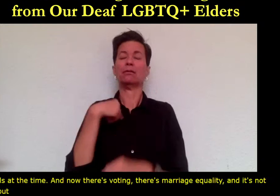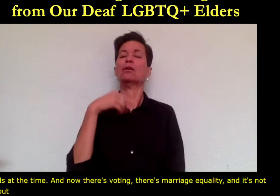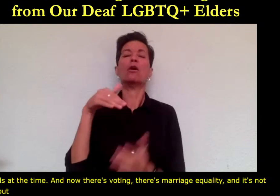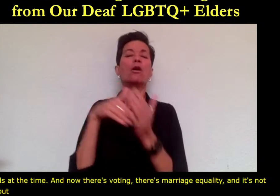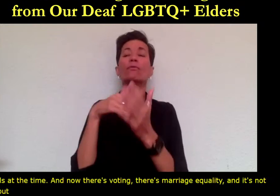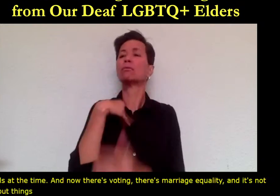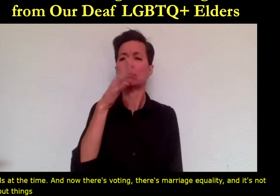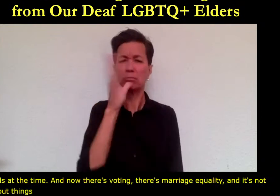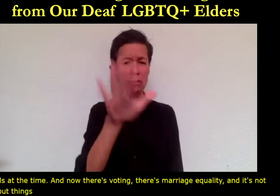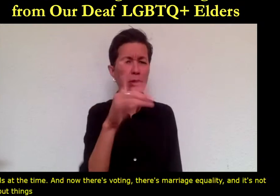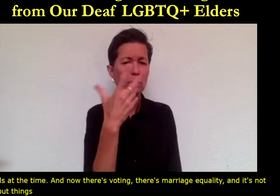lesbian but